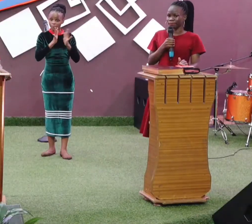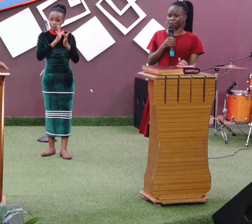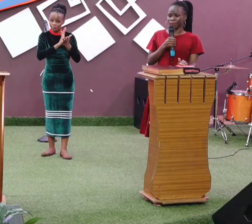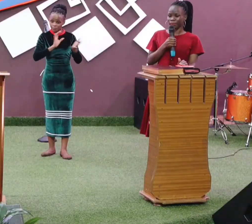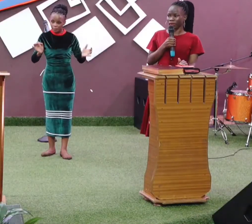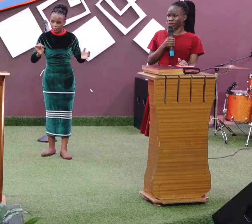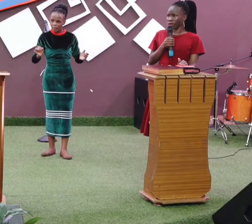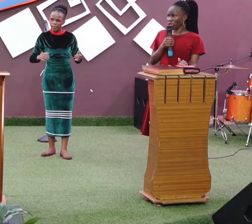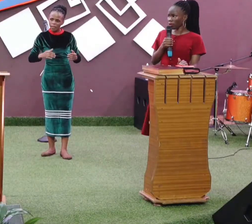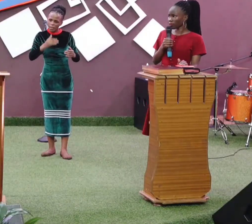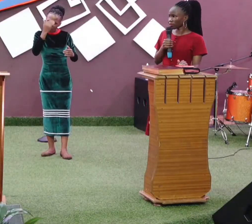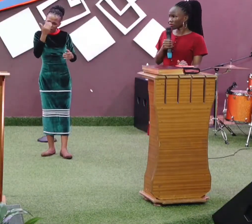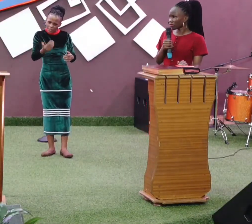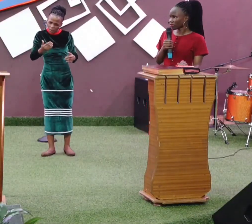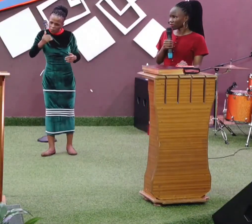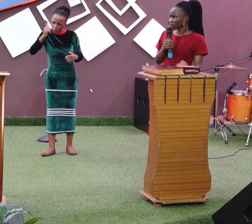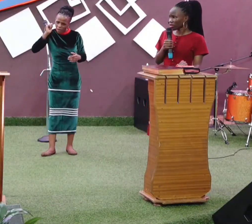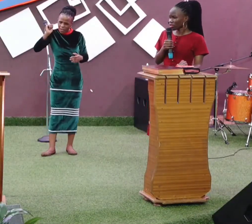men.